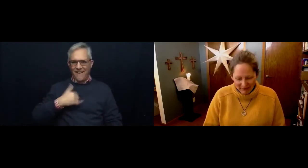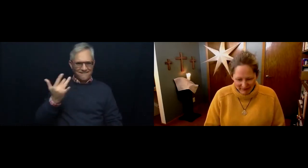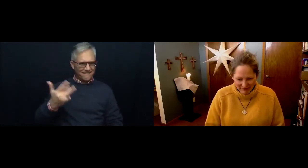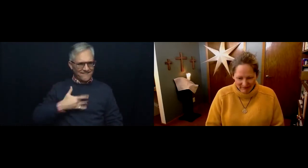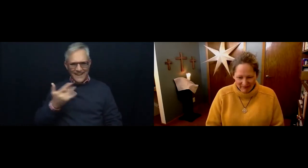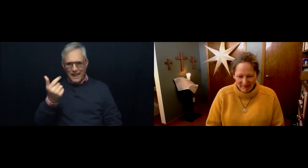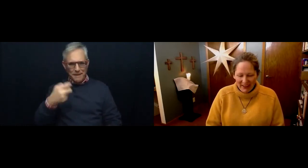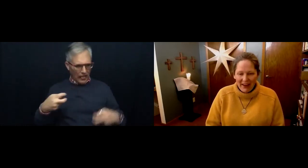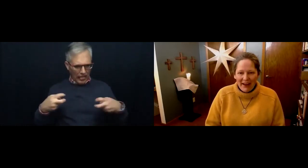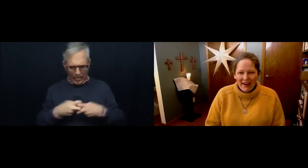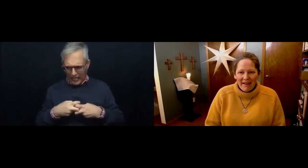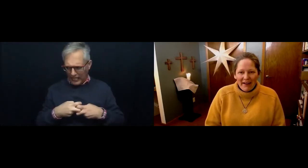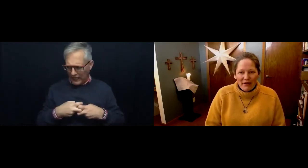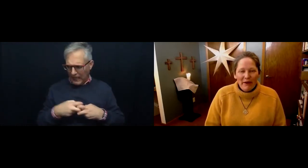again?